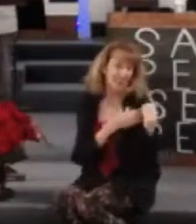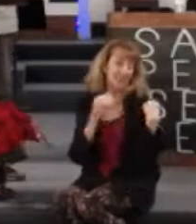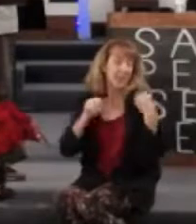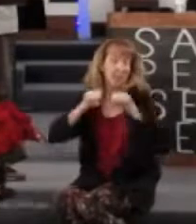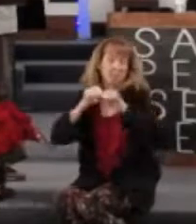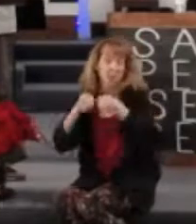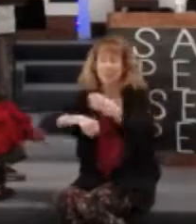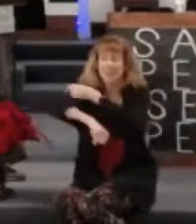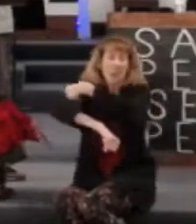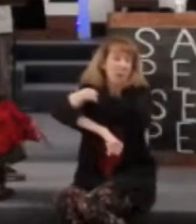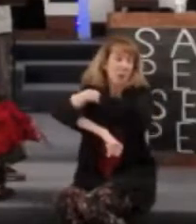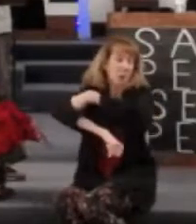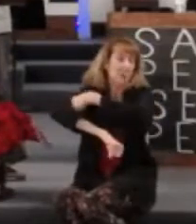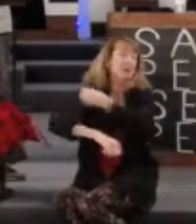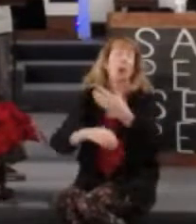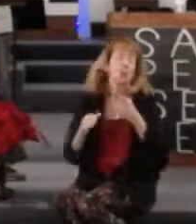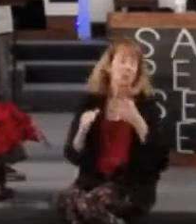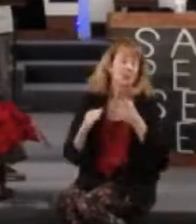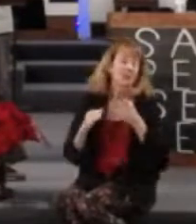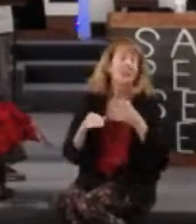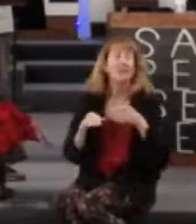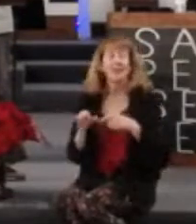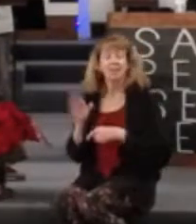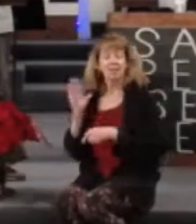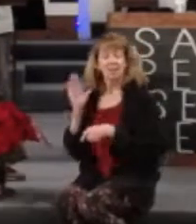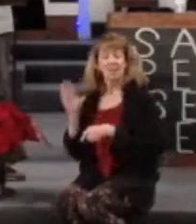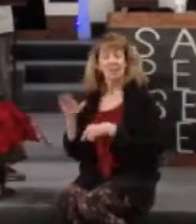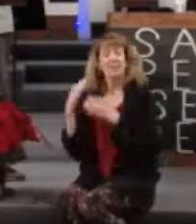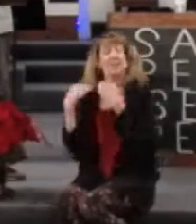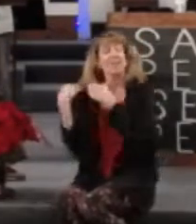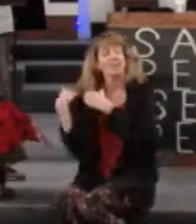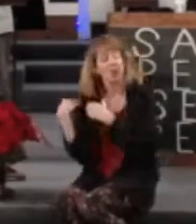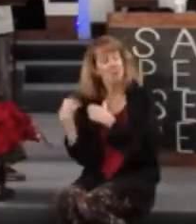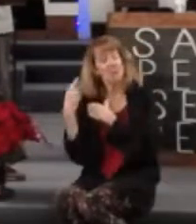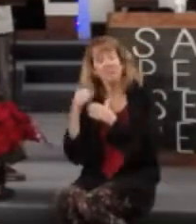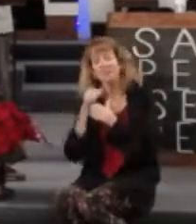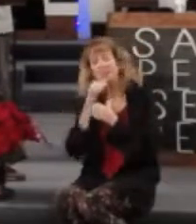No. It was his fault because he wasn't obeying.